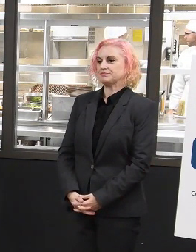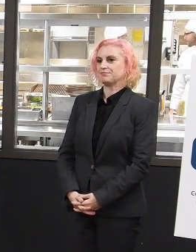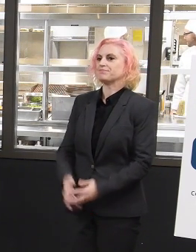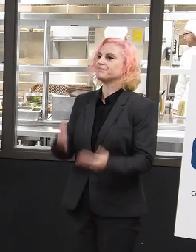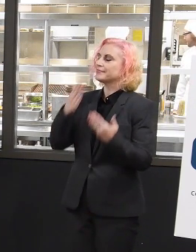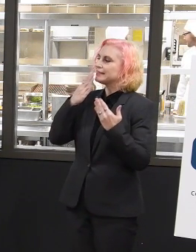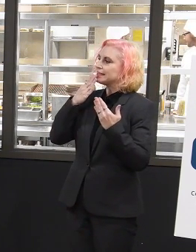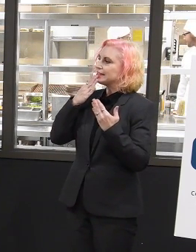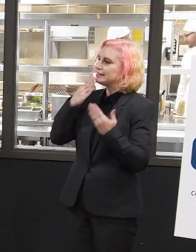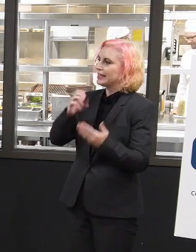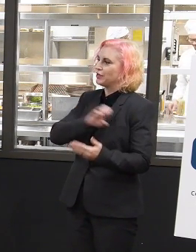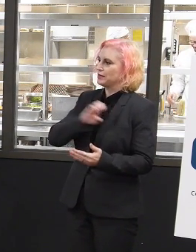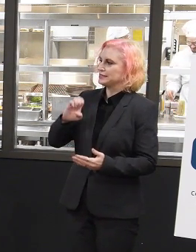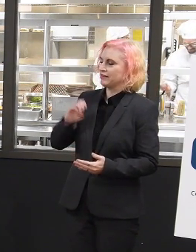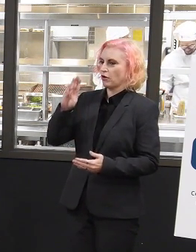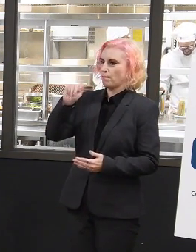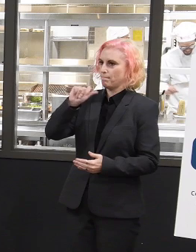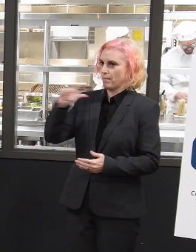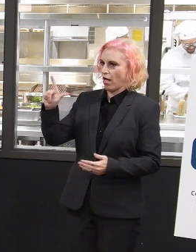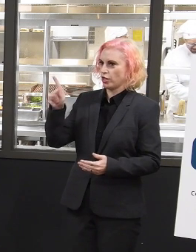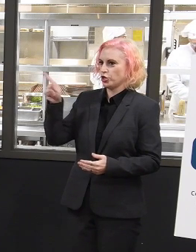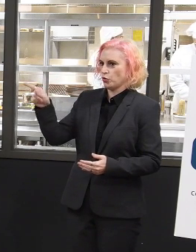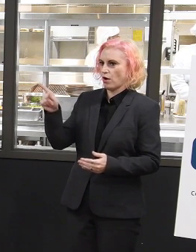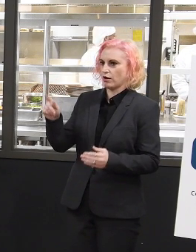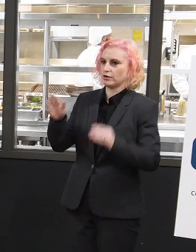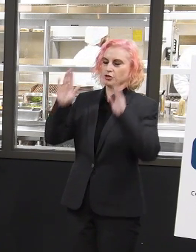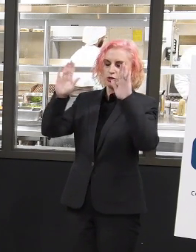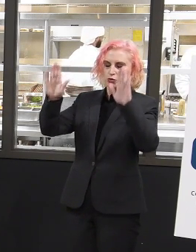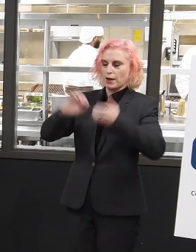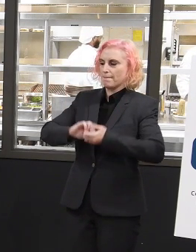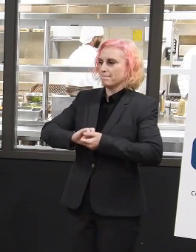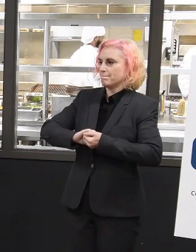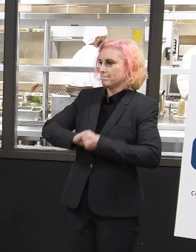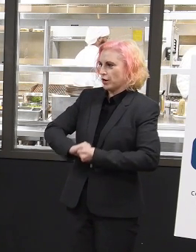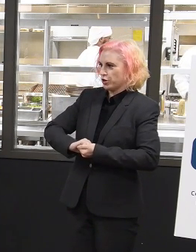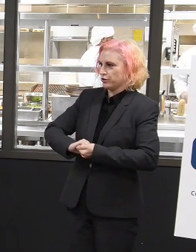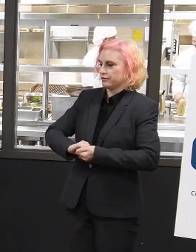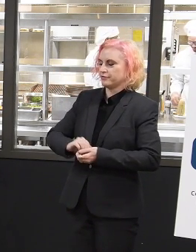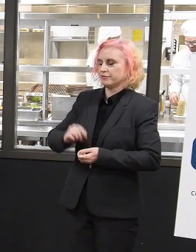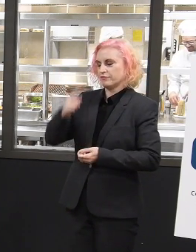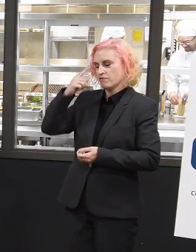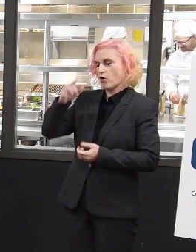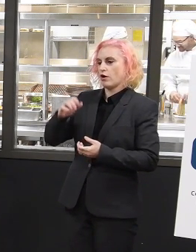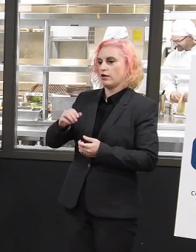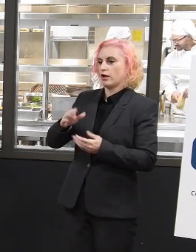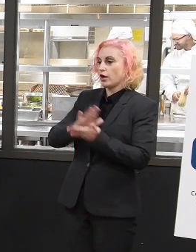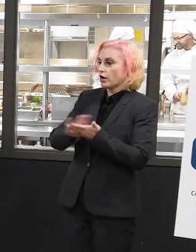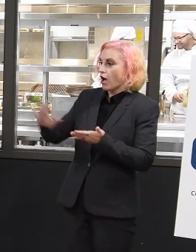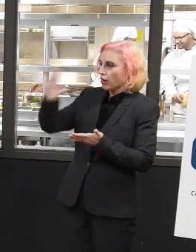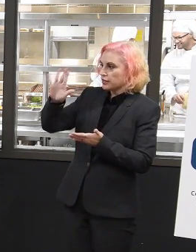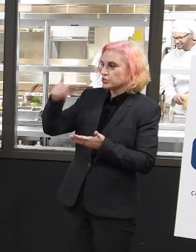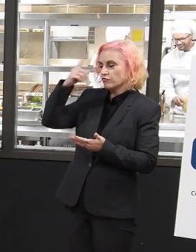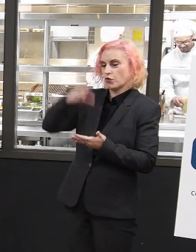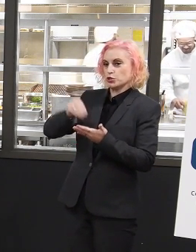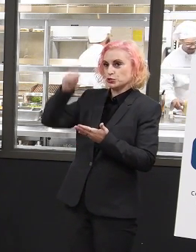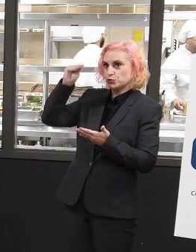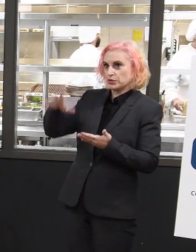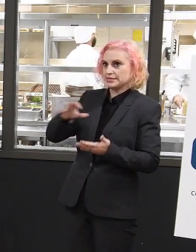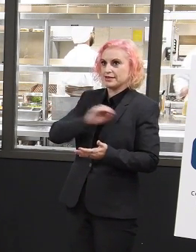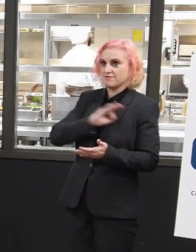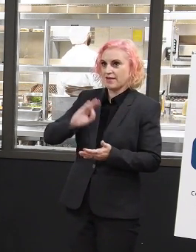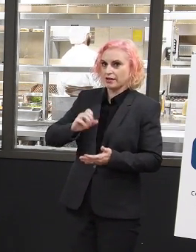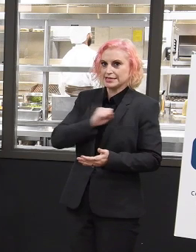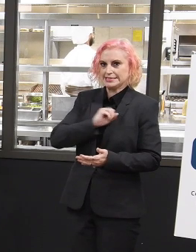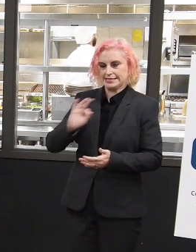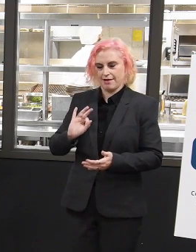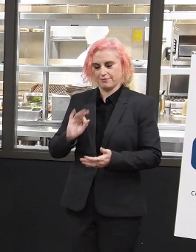Thank you, County Executive Ball. You are a great partner for the college and our students, faculty, and